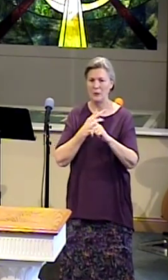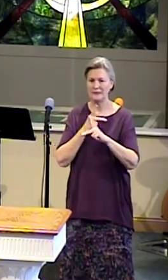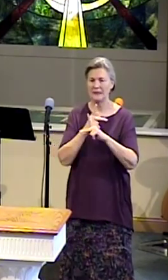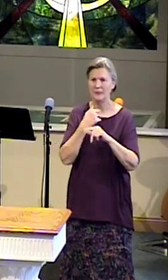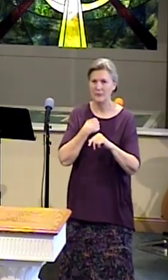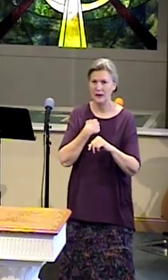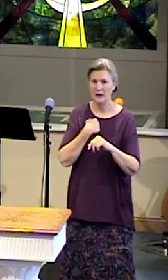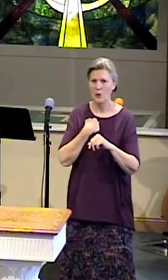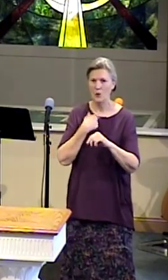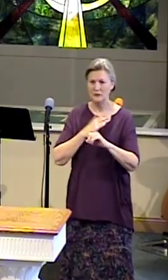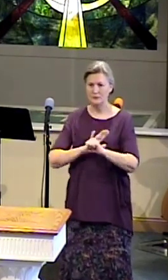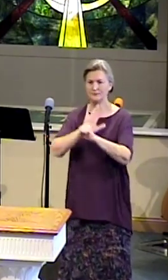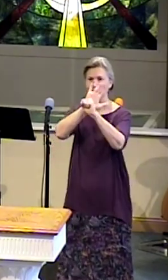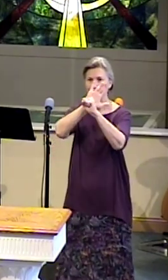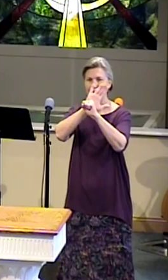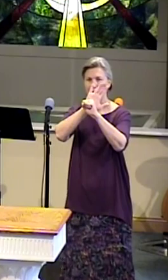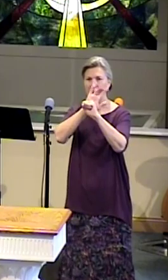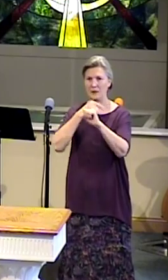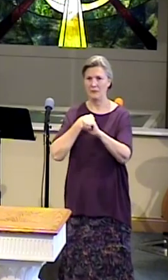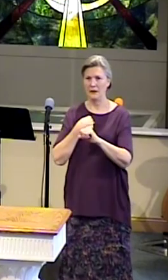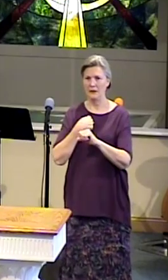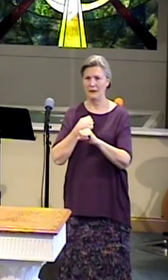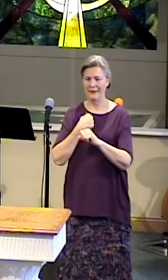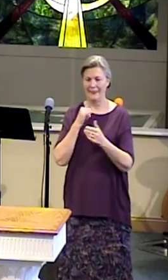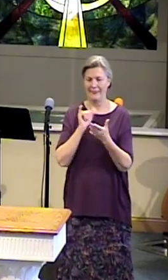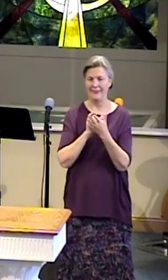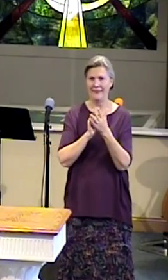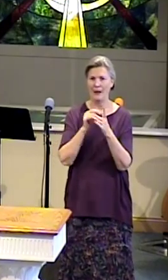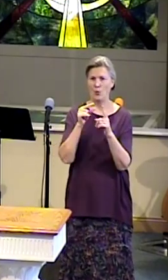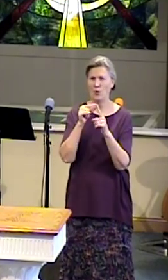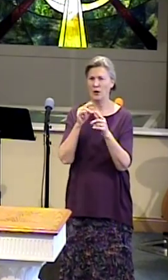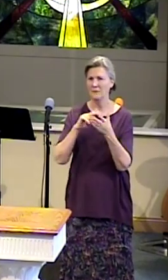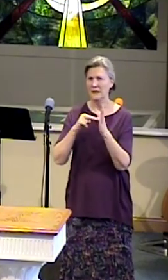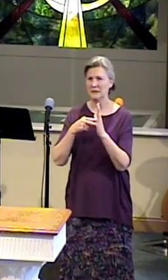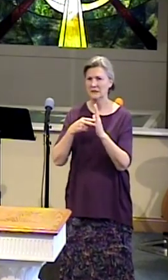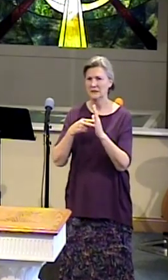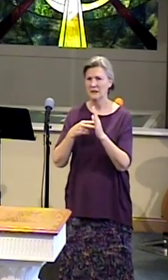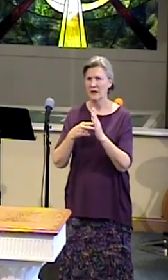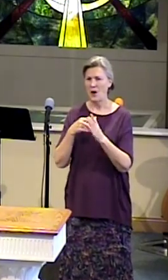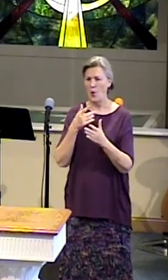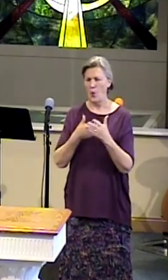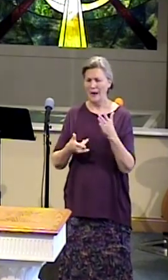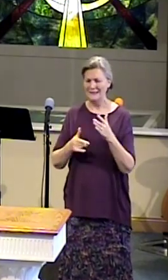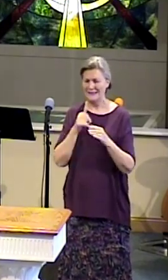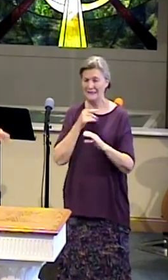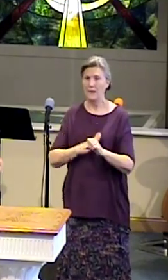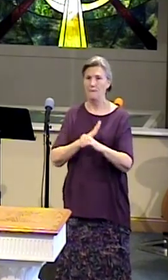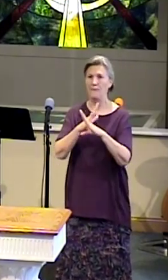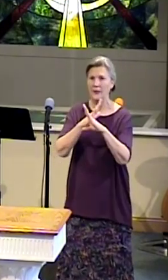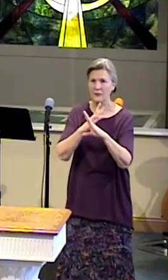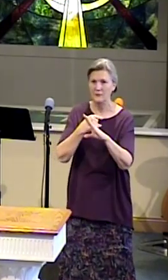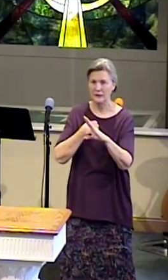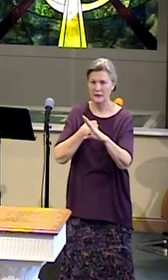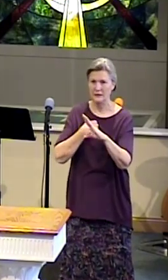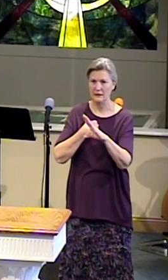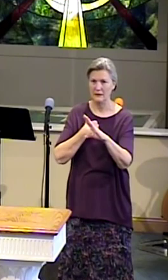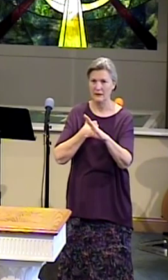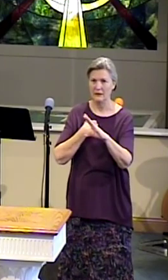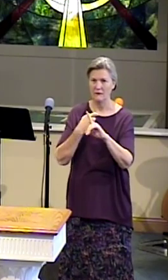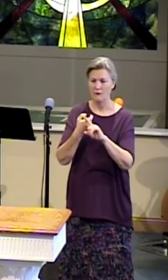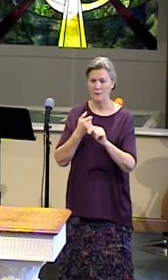What's withstanding me? That's what that word means. When he said, what doth hinder me? That's what all that